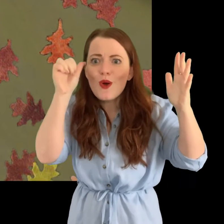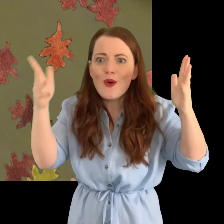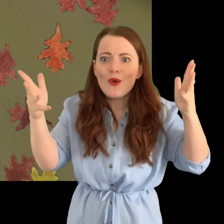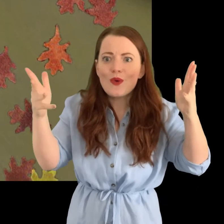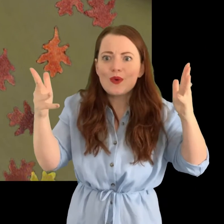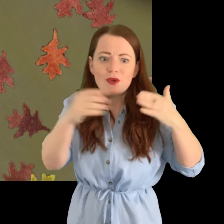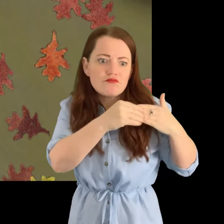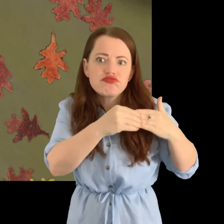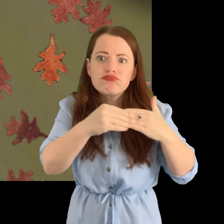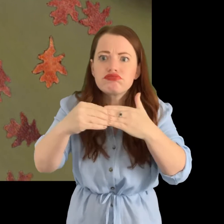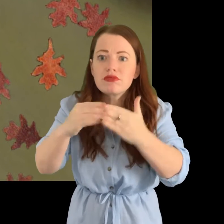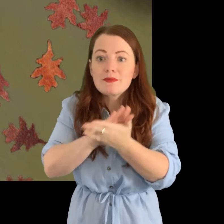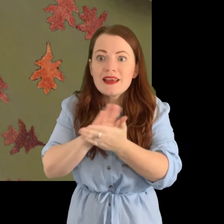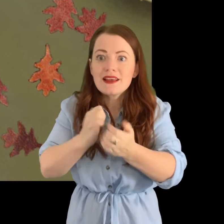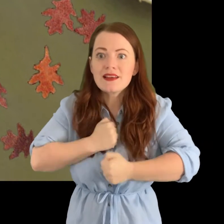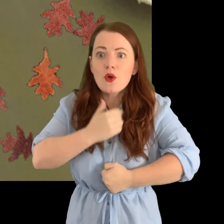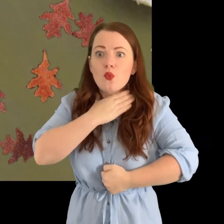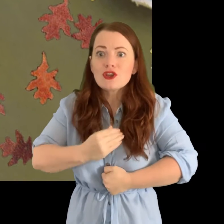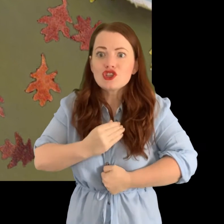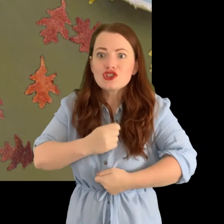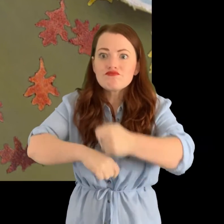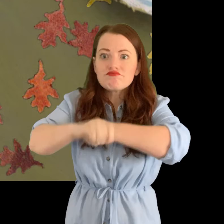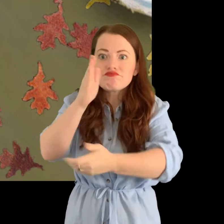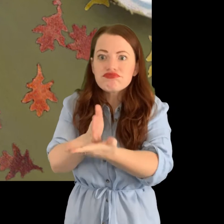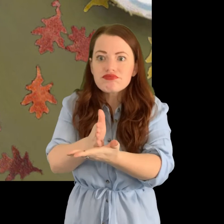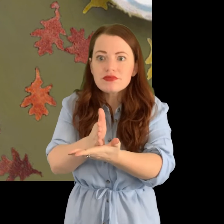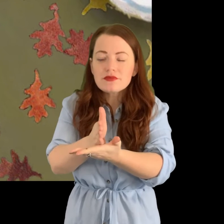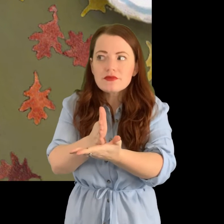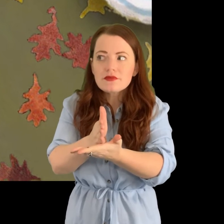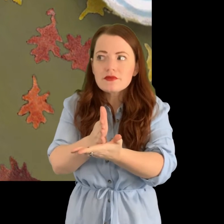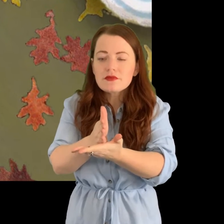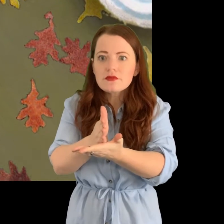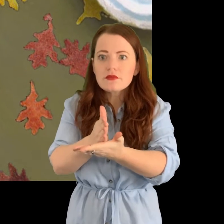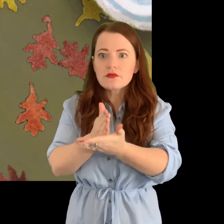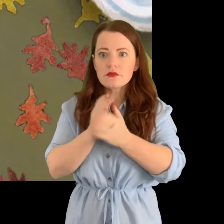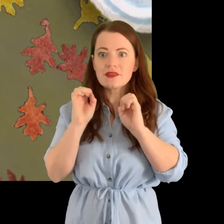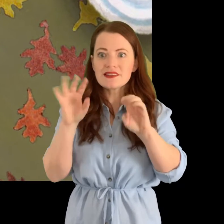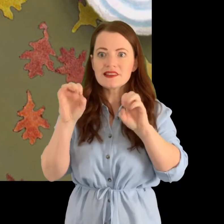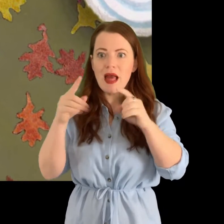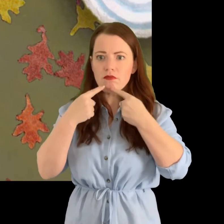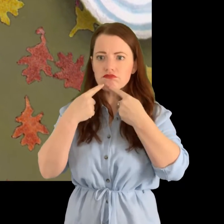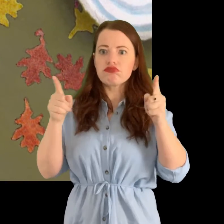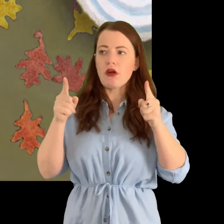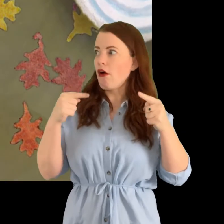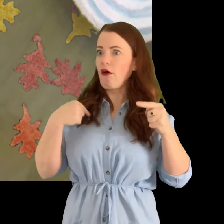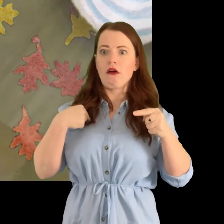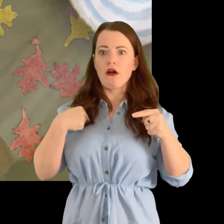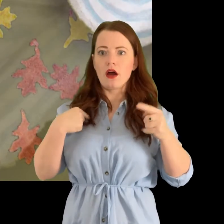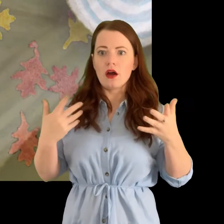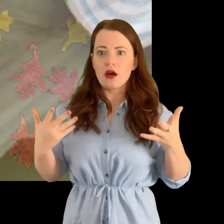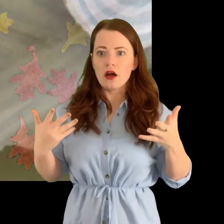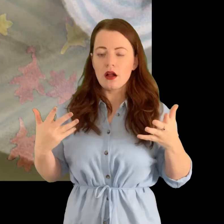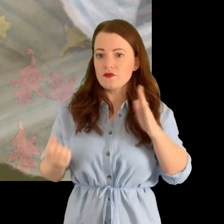How could the forest make my wish come true? She spoke a spell without a